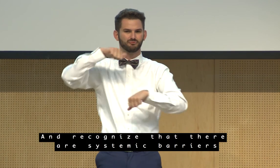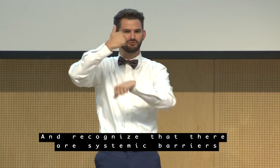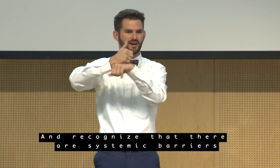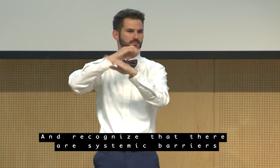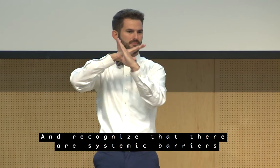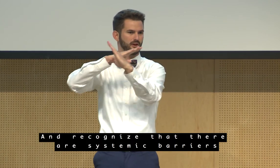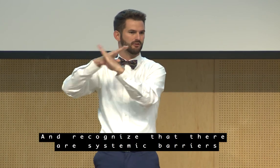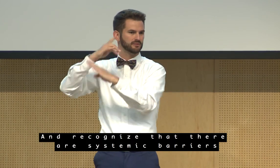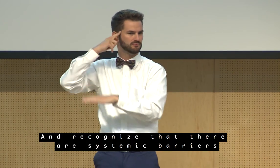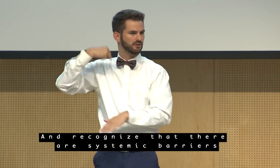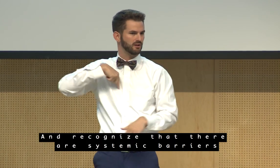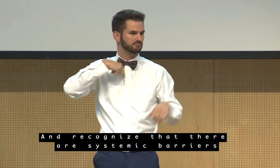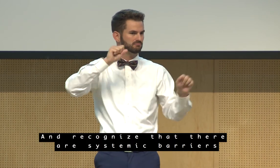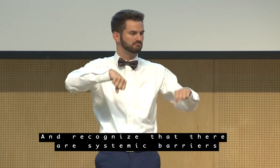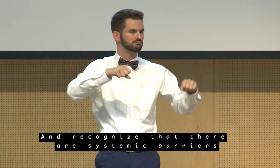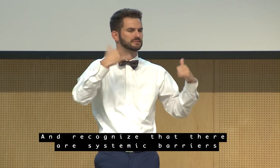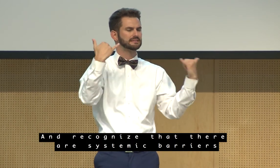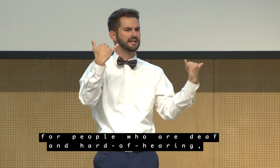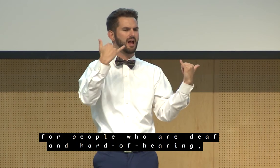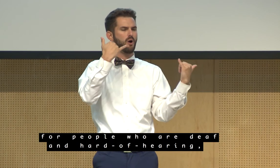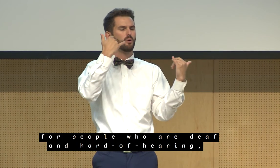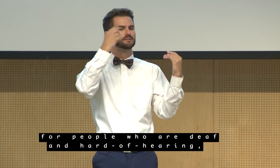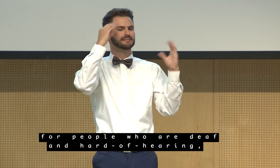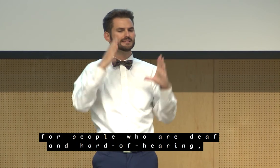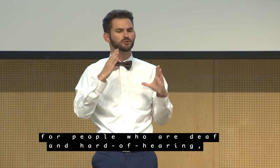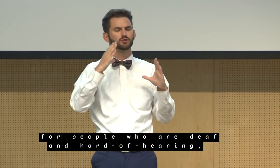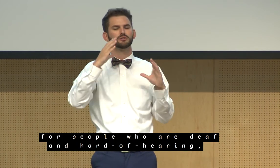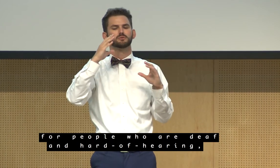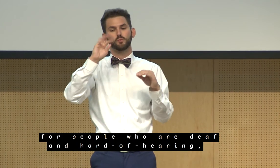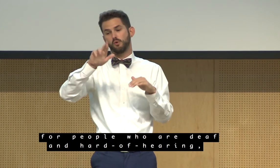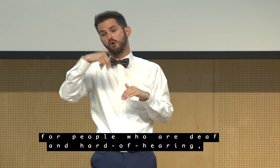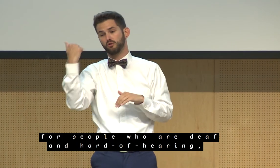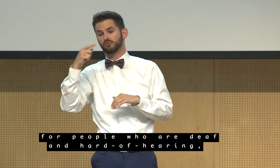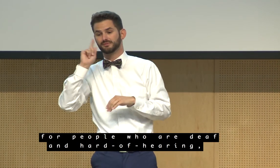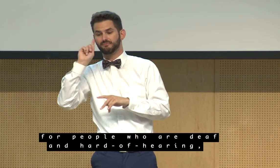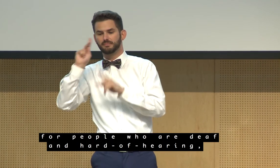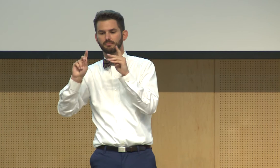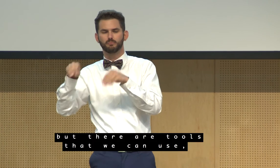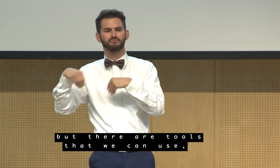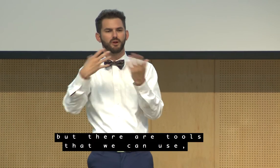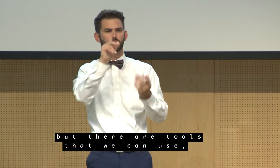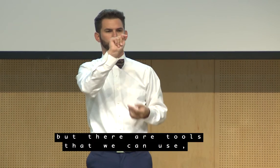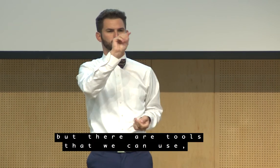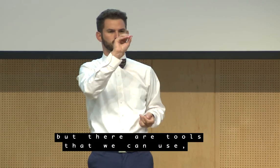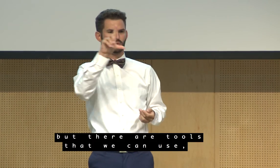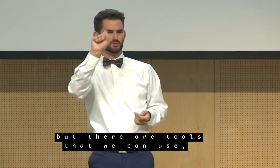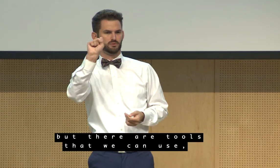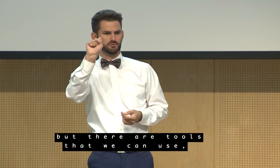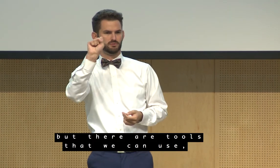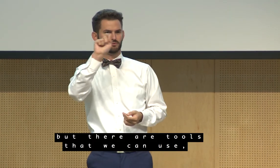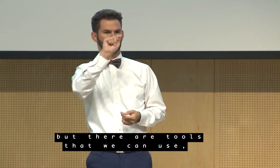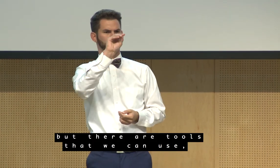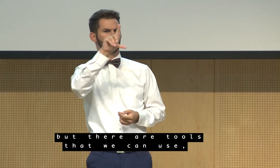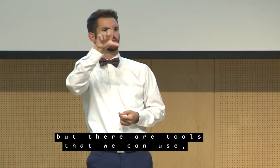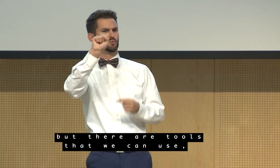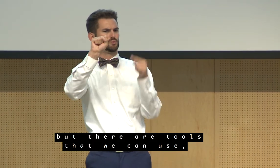And recognize that there are systemic barriers for people who are deaf and hard of hearing. But there are tools that we can